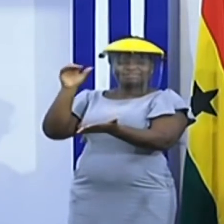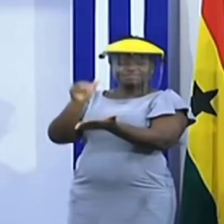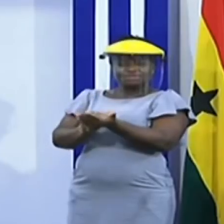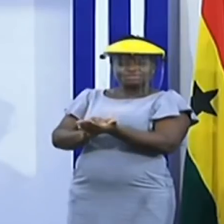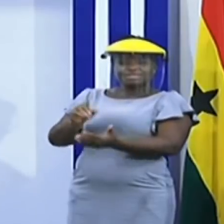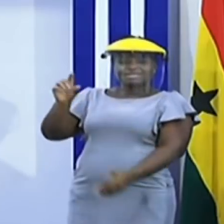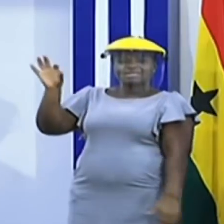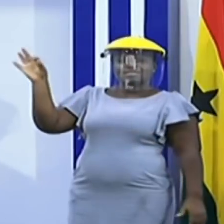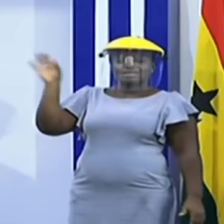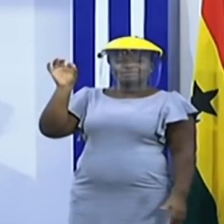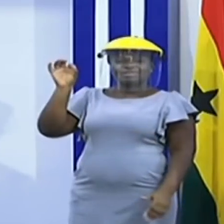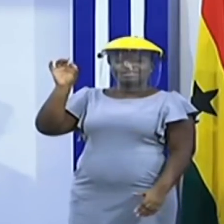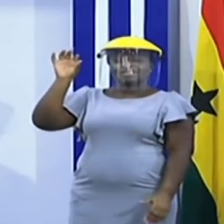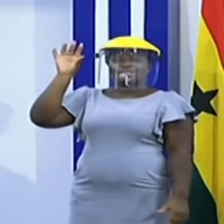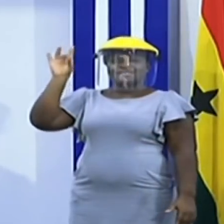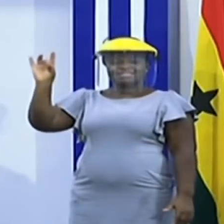187,929 tests,